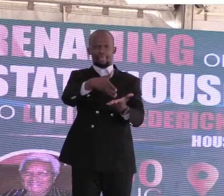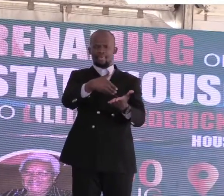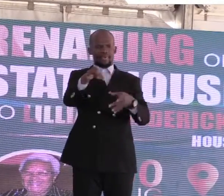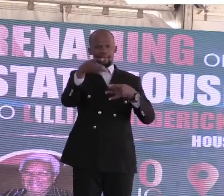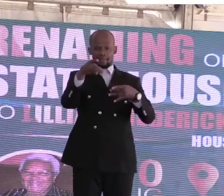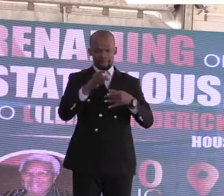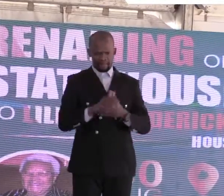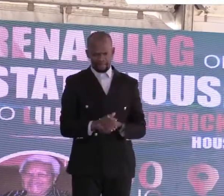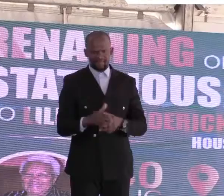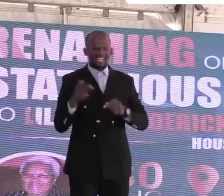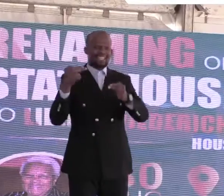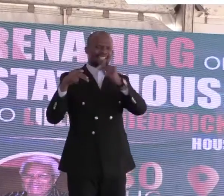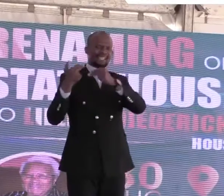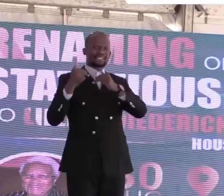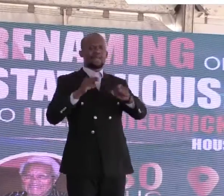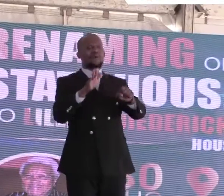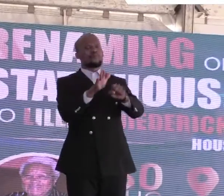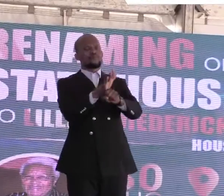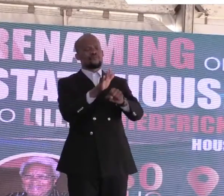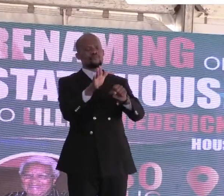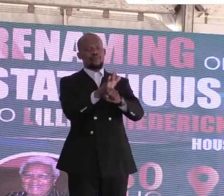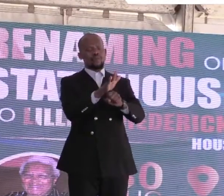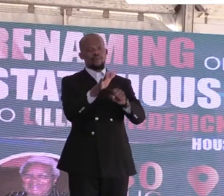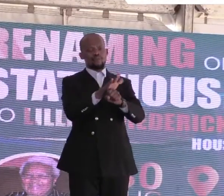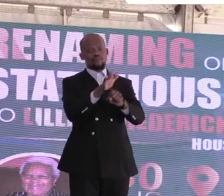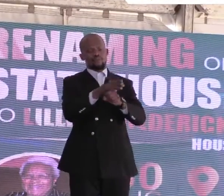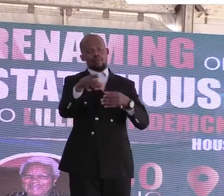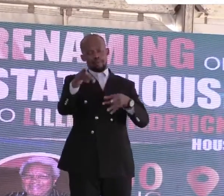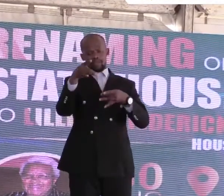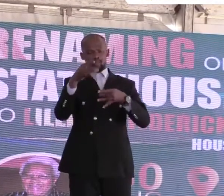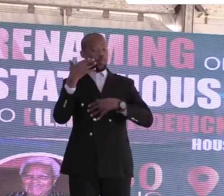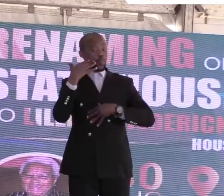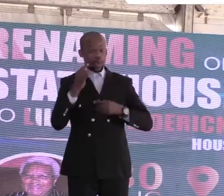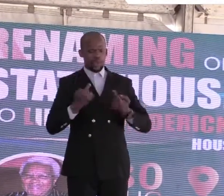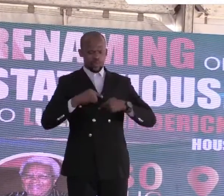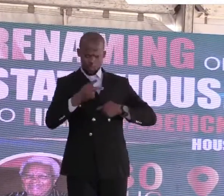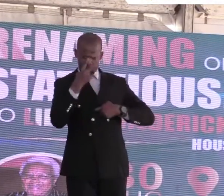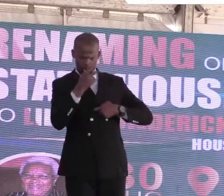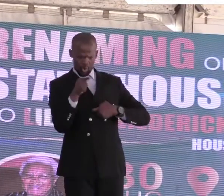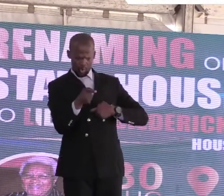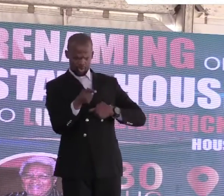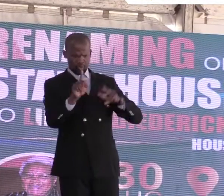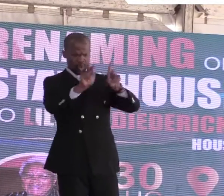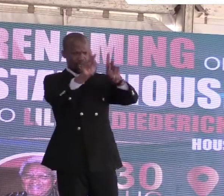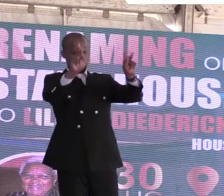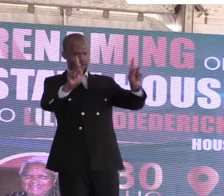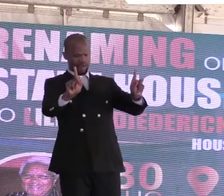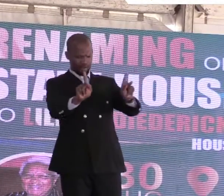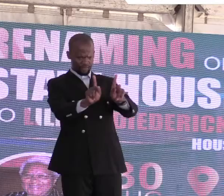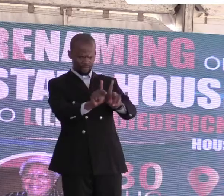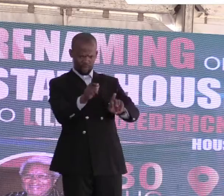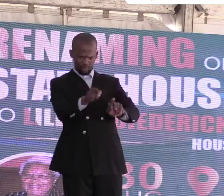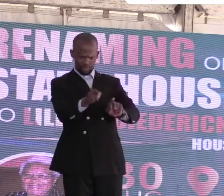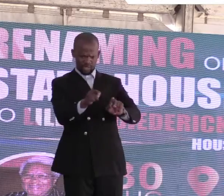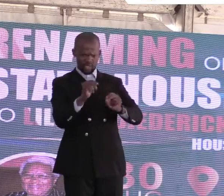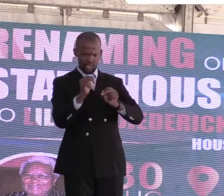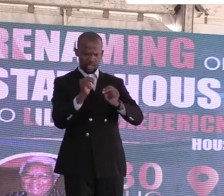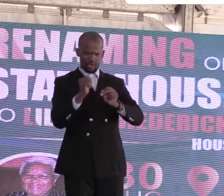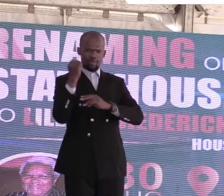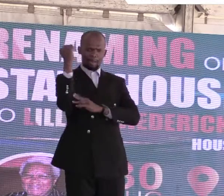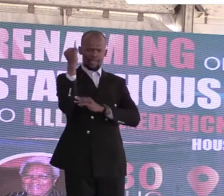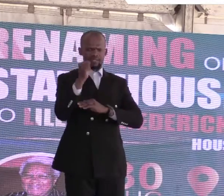History has no blank pages. Now, very often, when we look at that photo of the historic march to the Union buildings